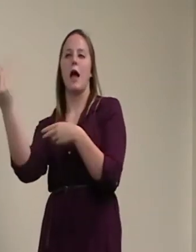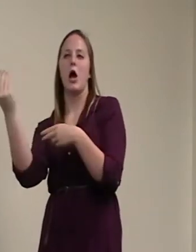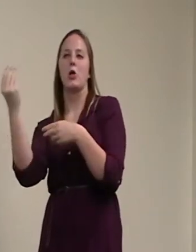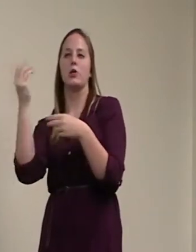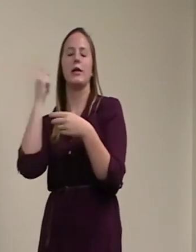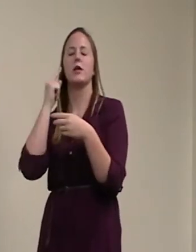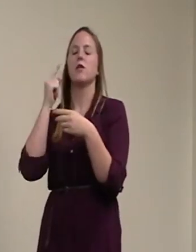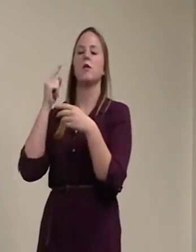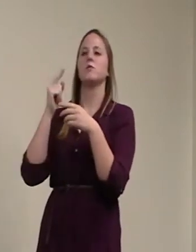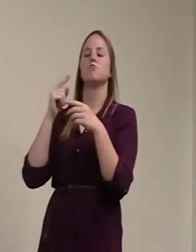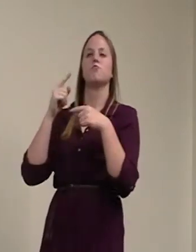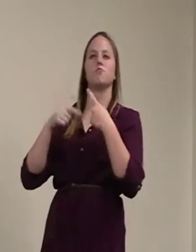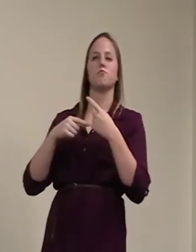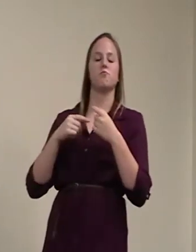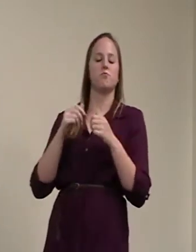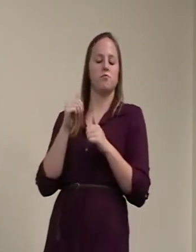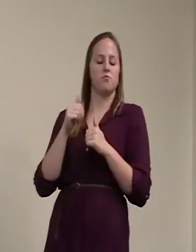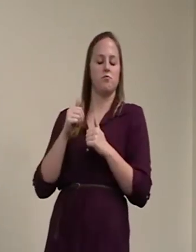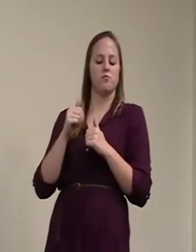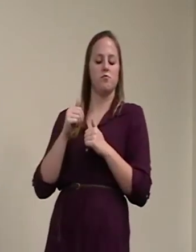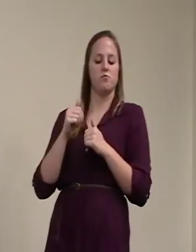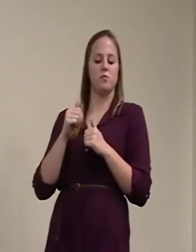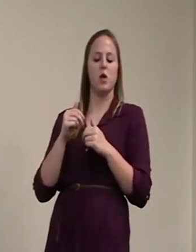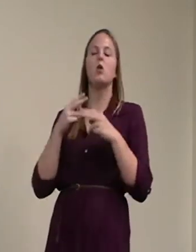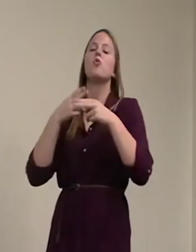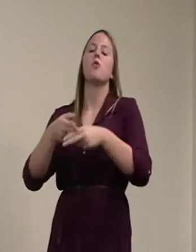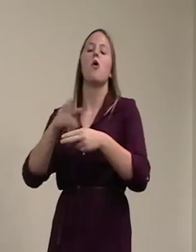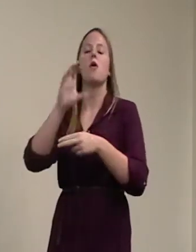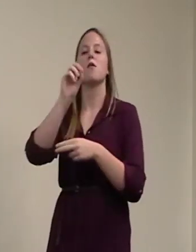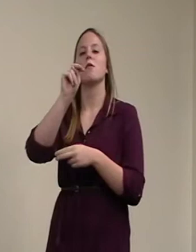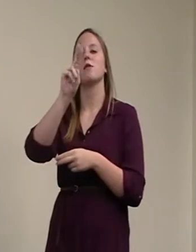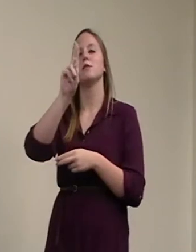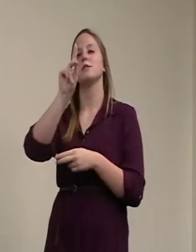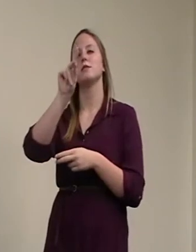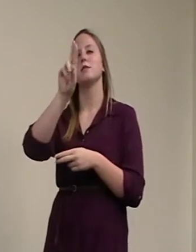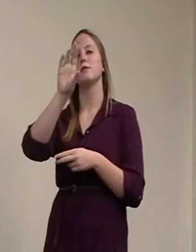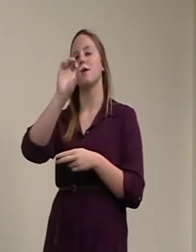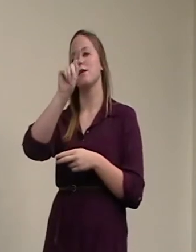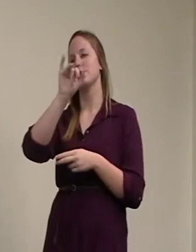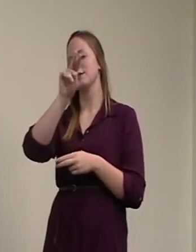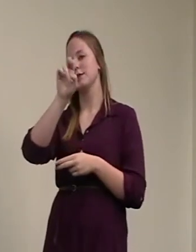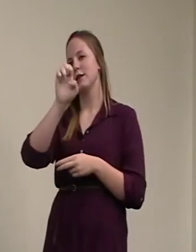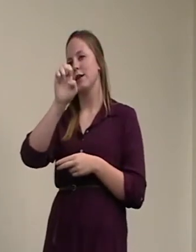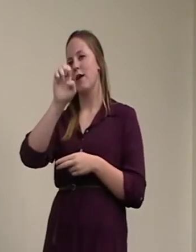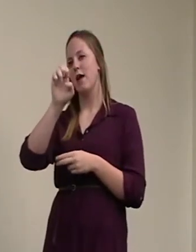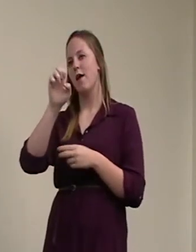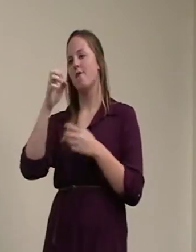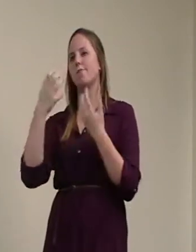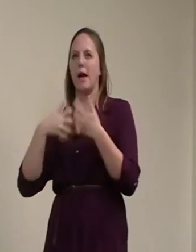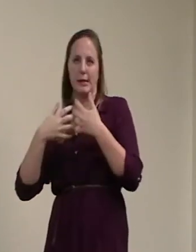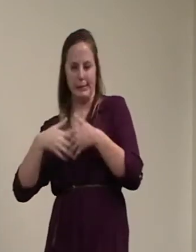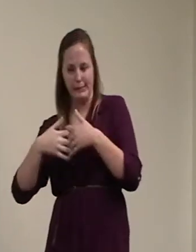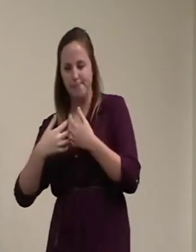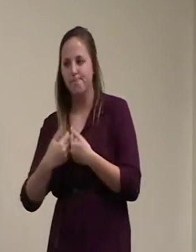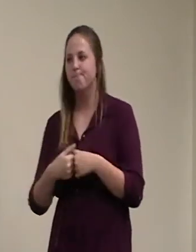two parts together are called the conductive mechanism. When a sound comes in, the